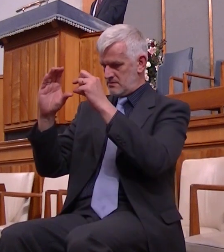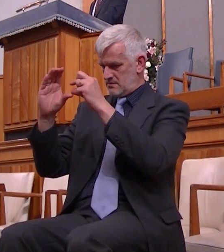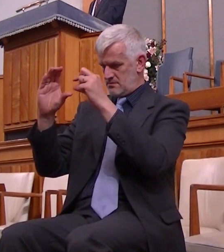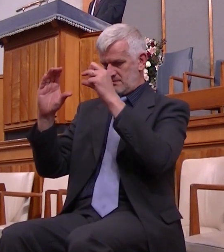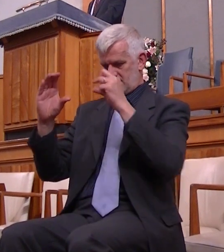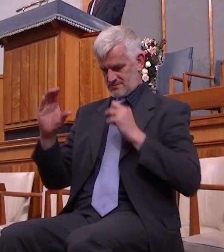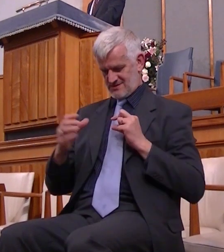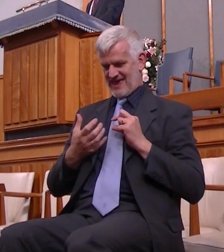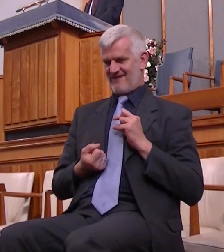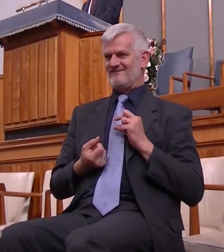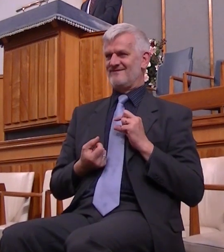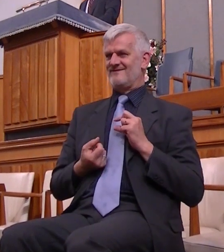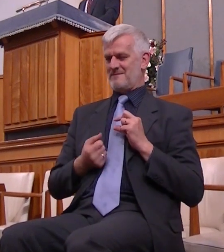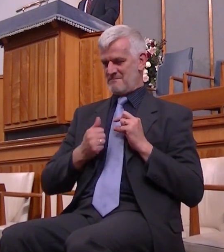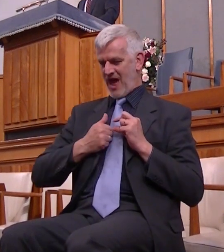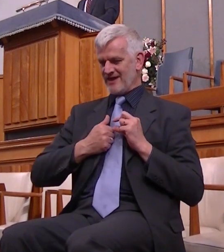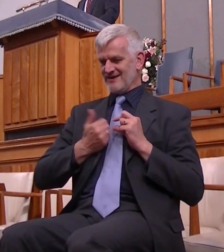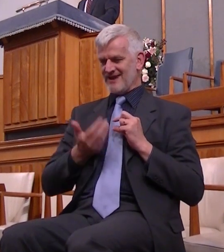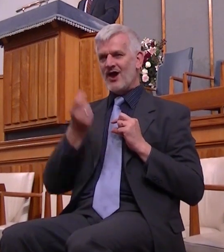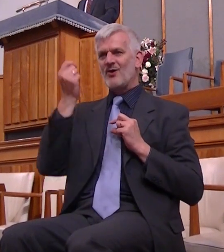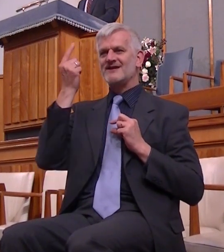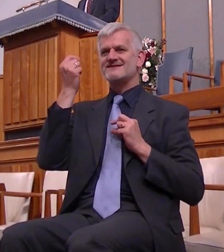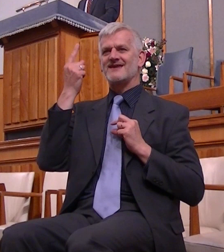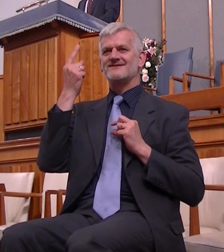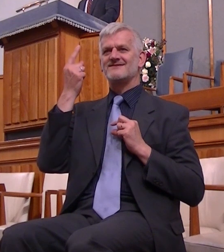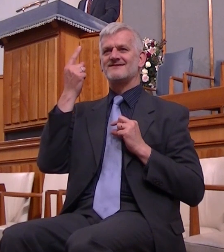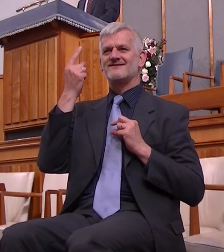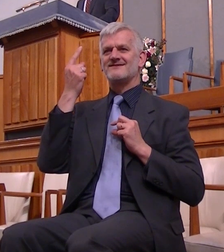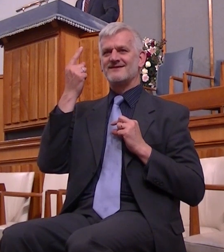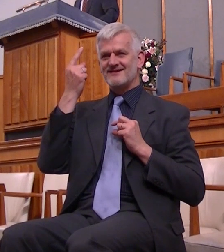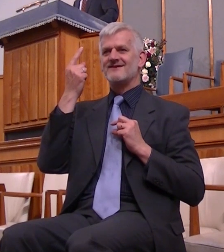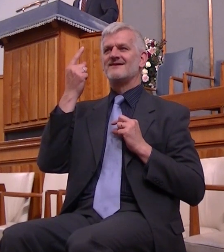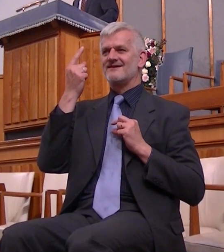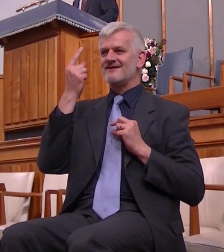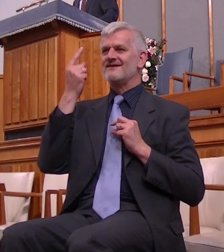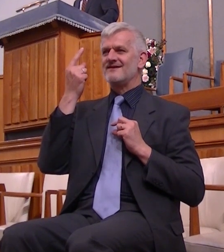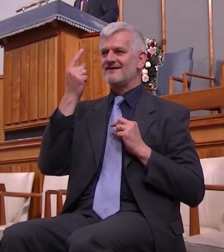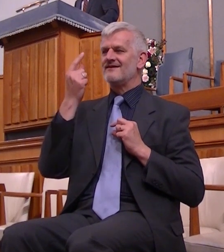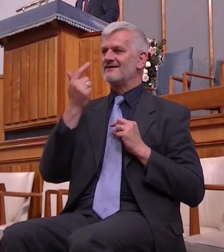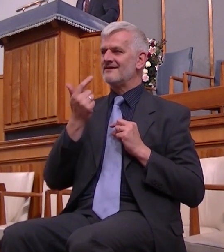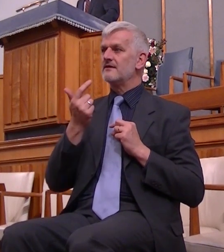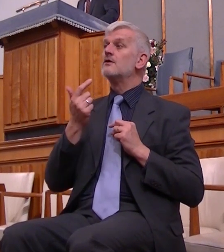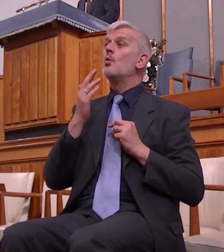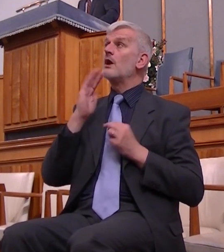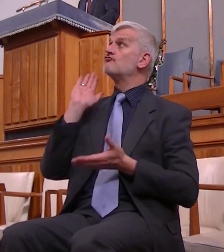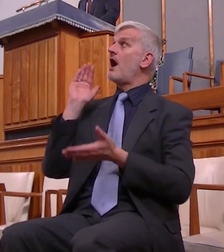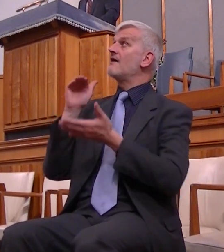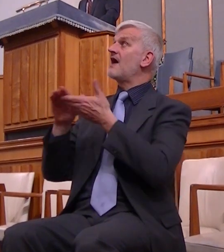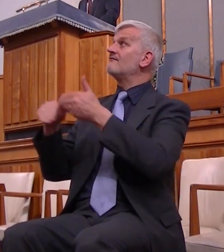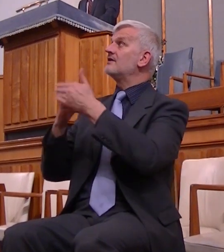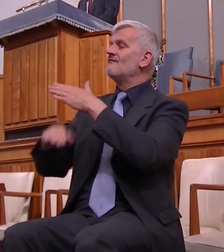knowledge of God becomes understandable to us, and far more in eternal